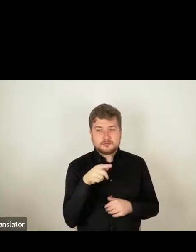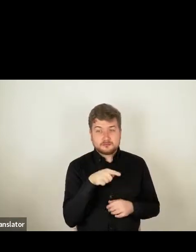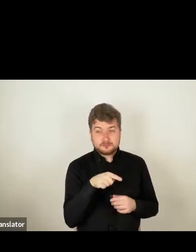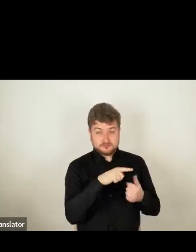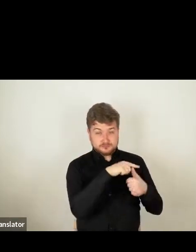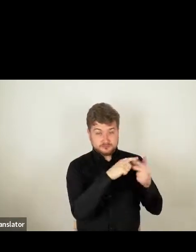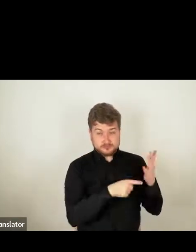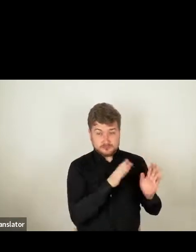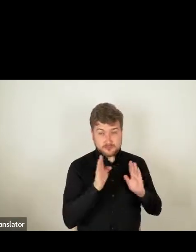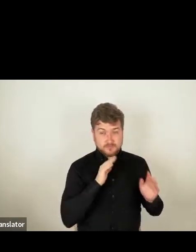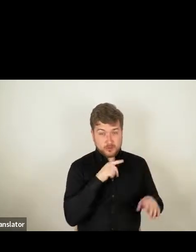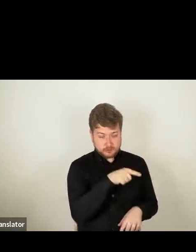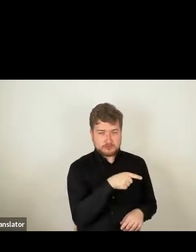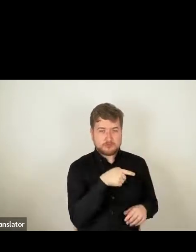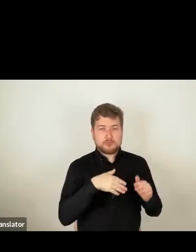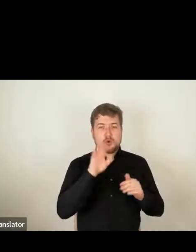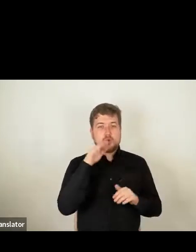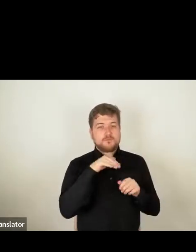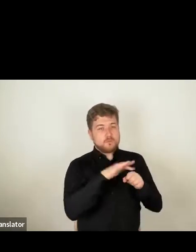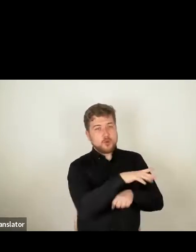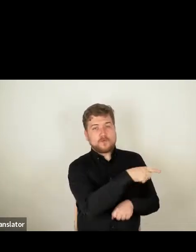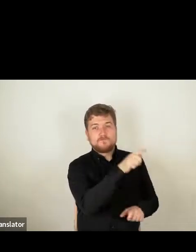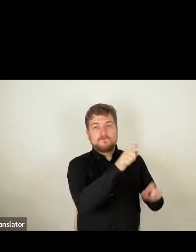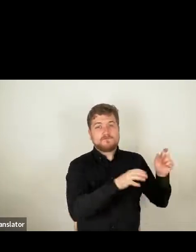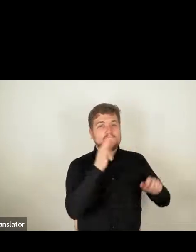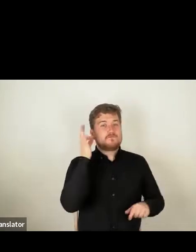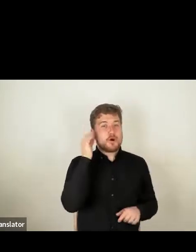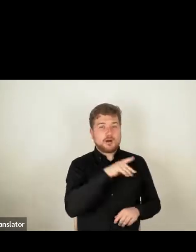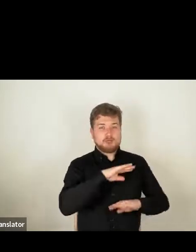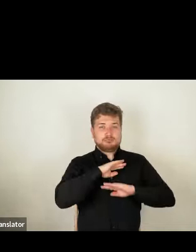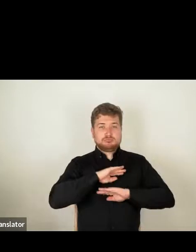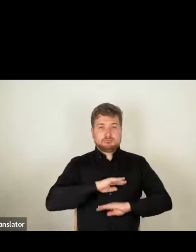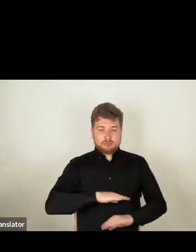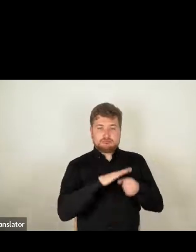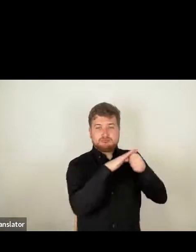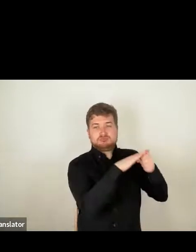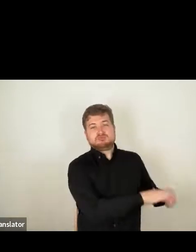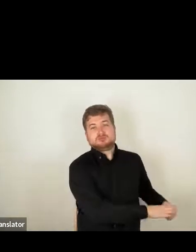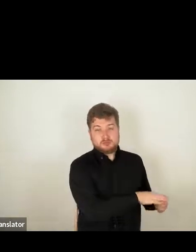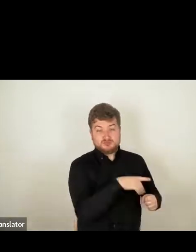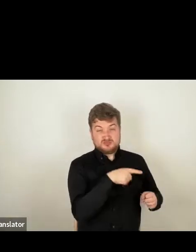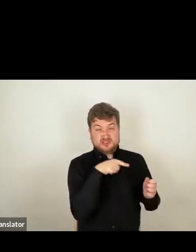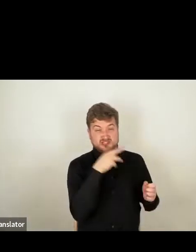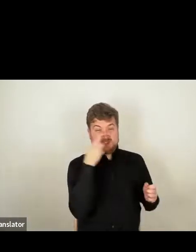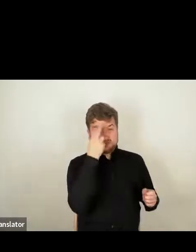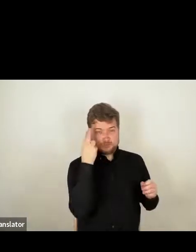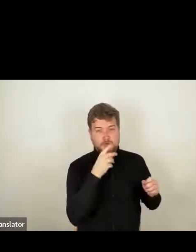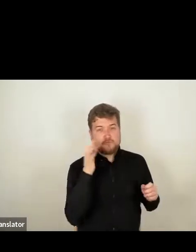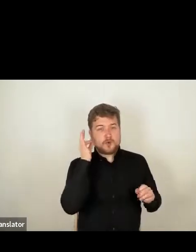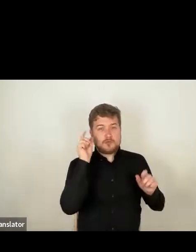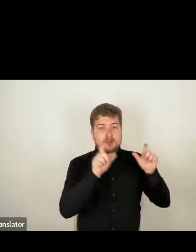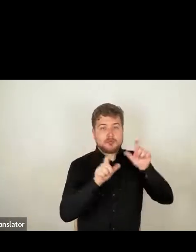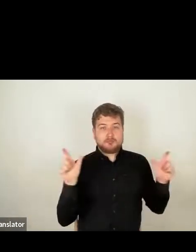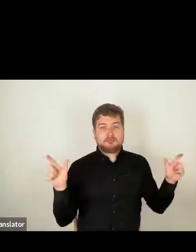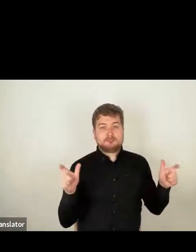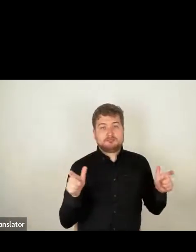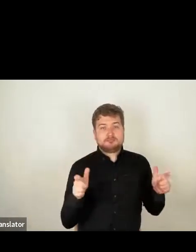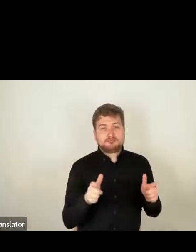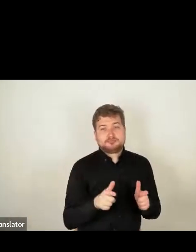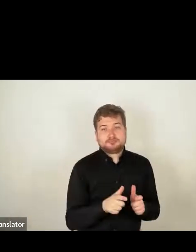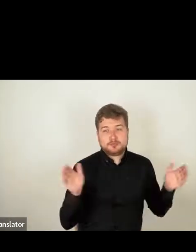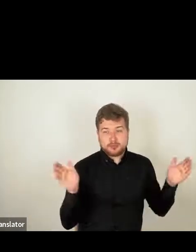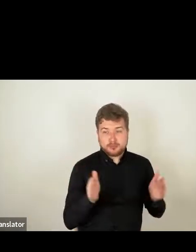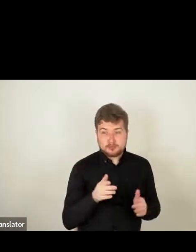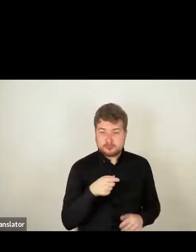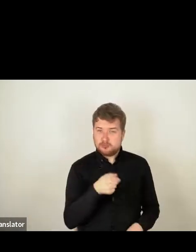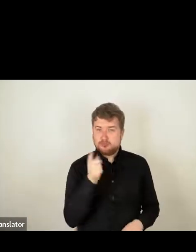we need to deal with how we as parliamentarians deal with encouraging women to run, and when they arrive in Parliament, recognizing